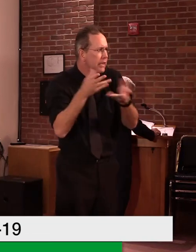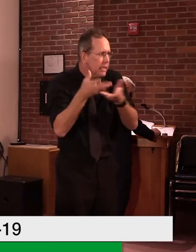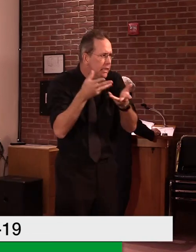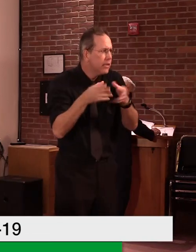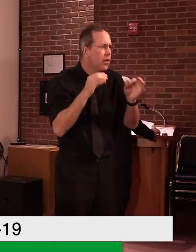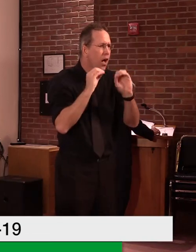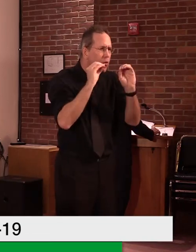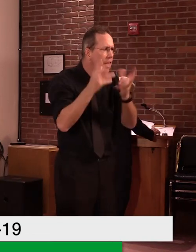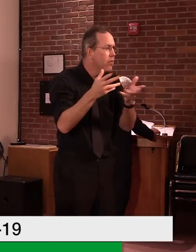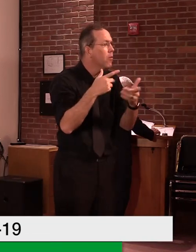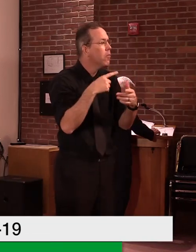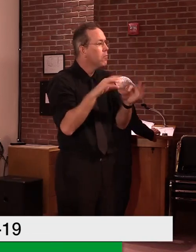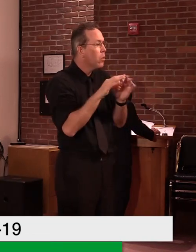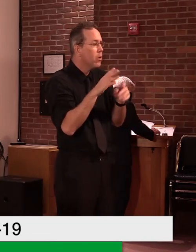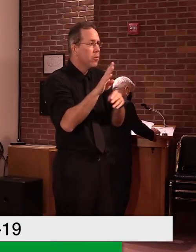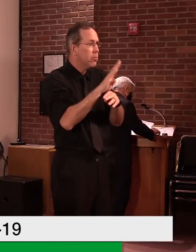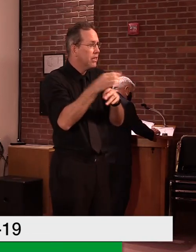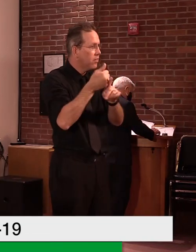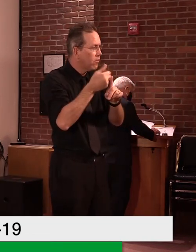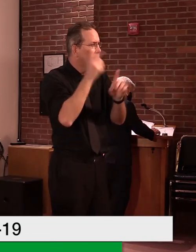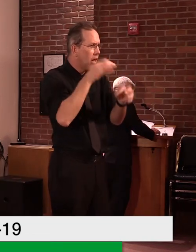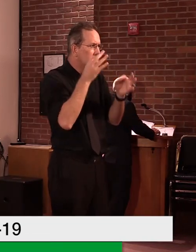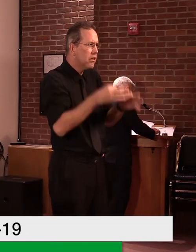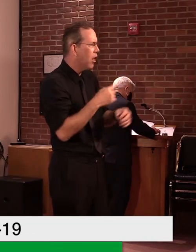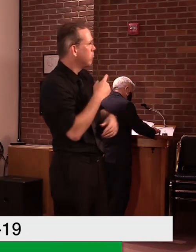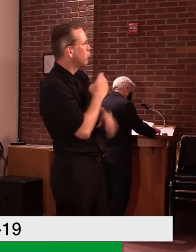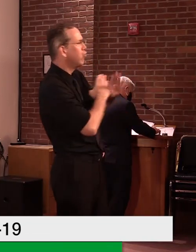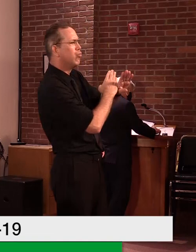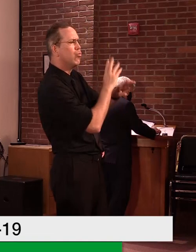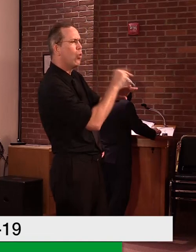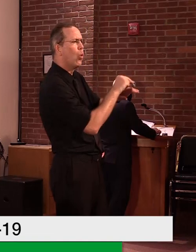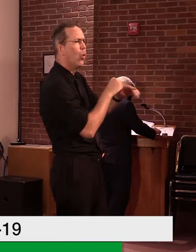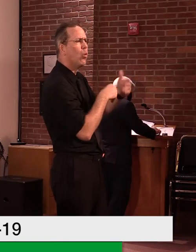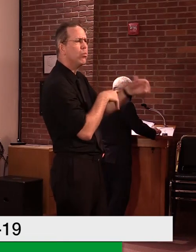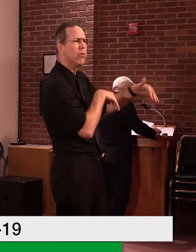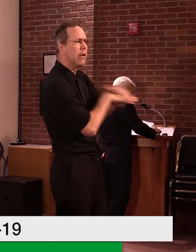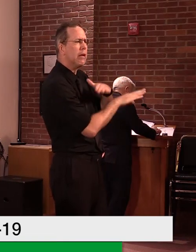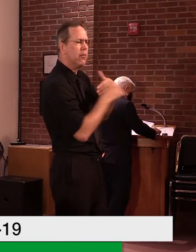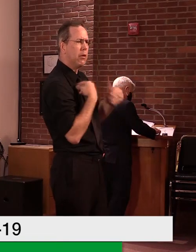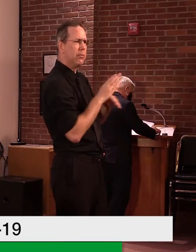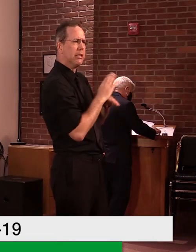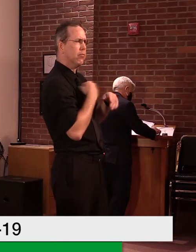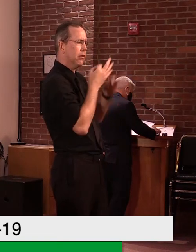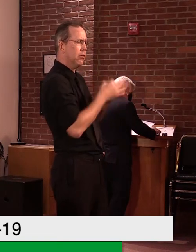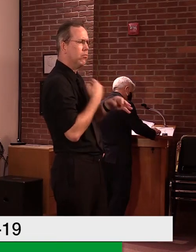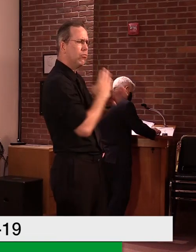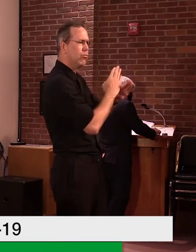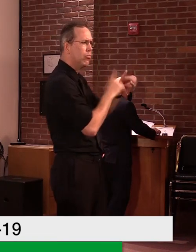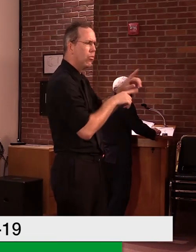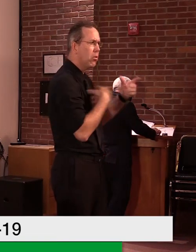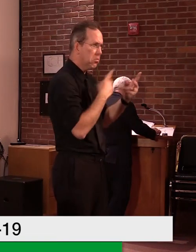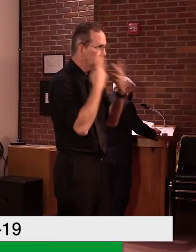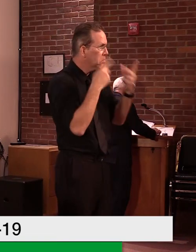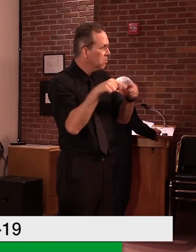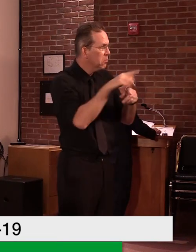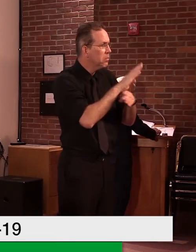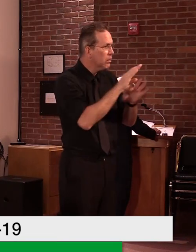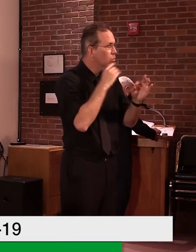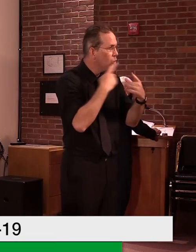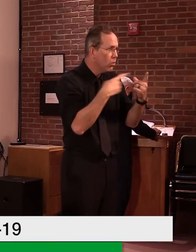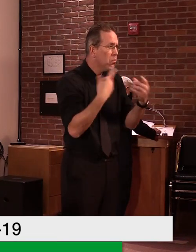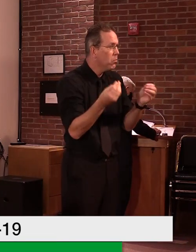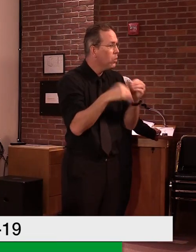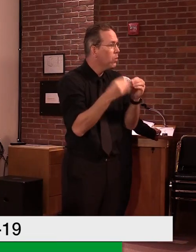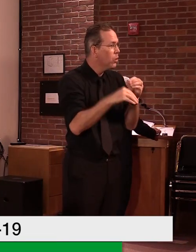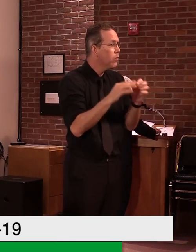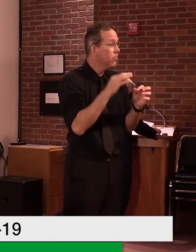who is not wearing a mask. So again, not a perfect system, but we need more compliance. We need more